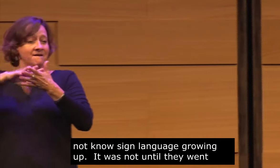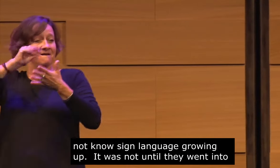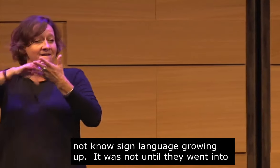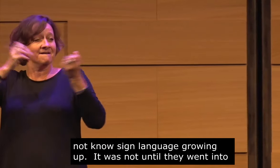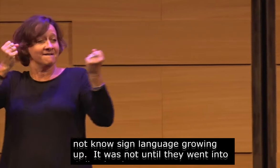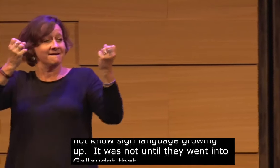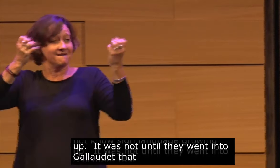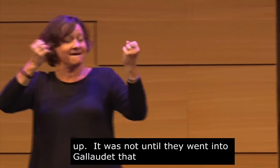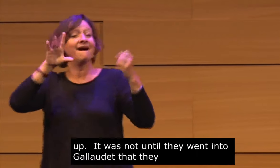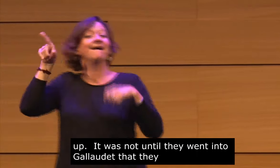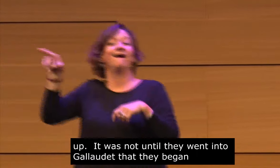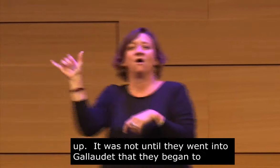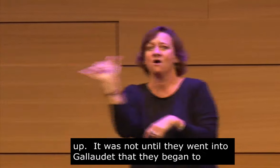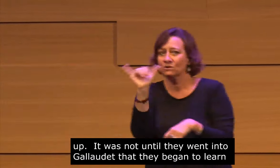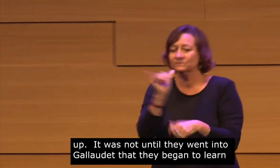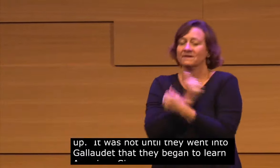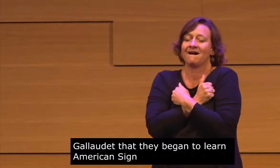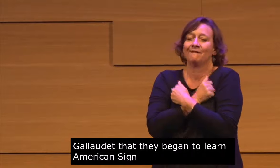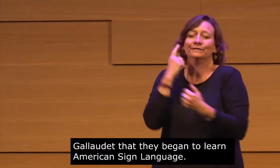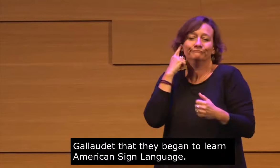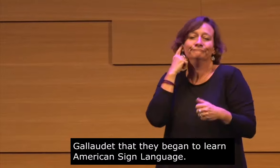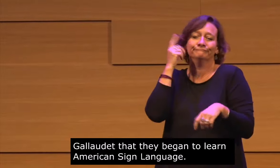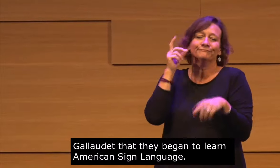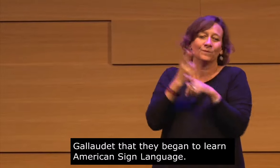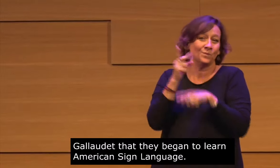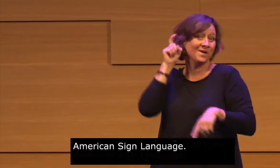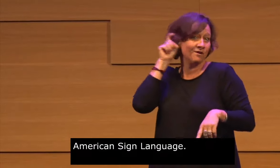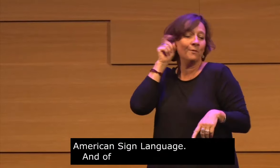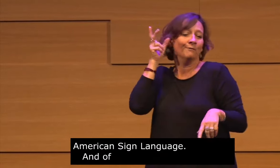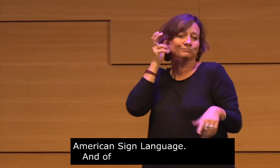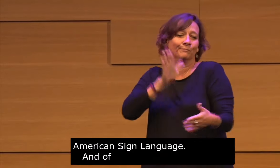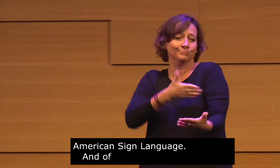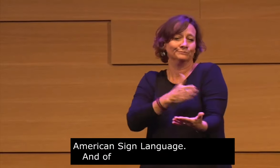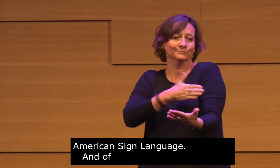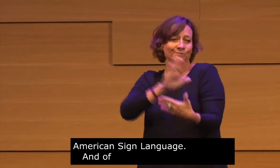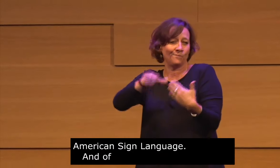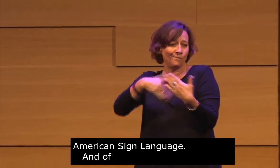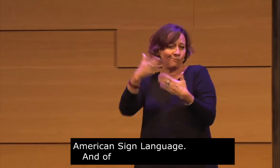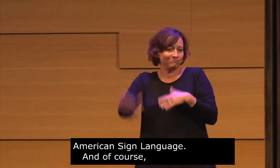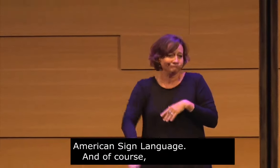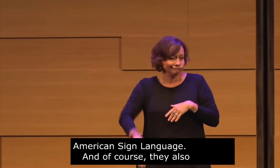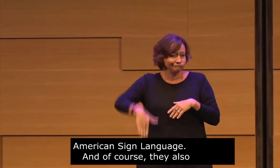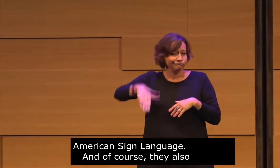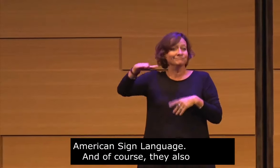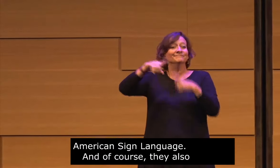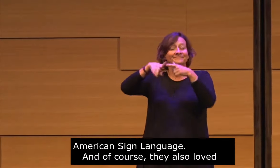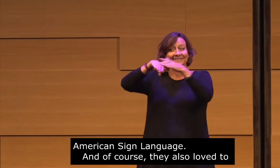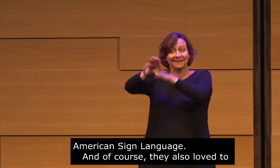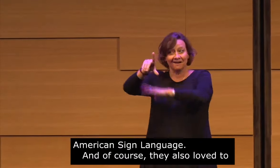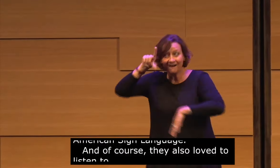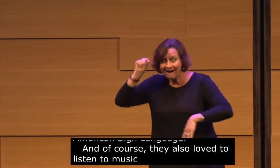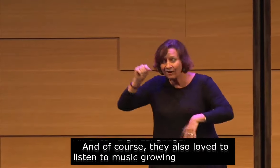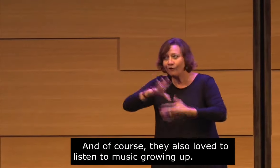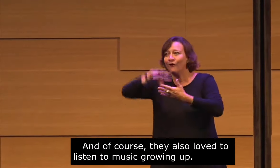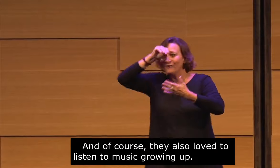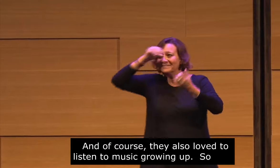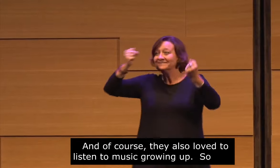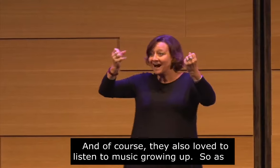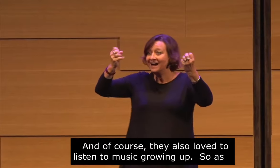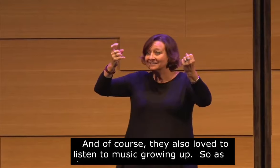into Gallaudet that they began to learn American Sign Language. And of course, they also loved to listen to music growing up. So as they